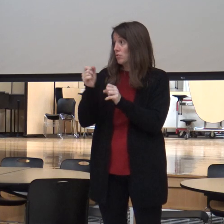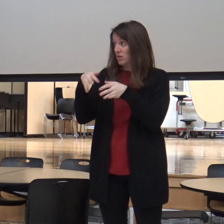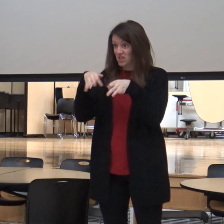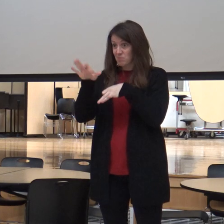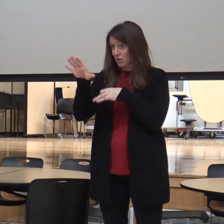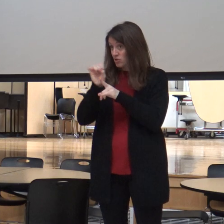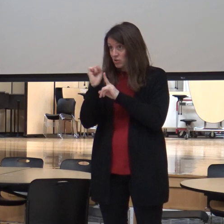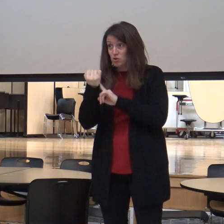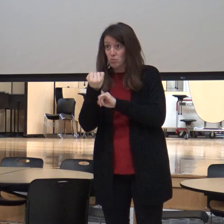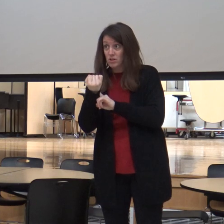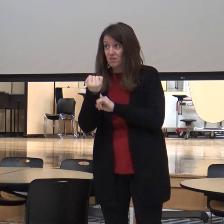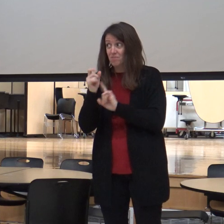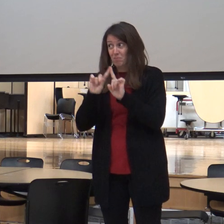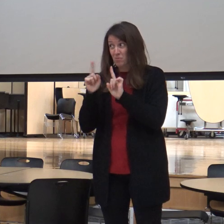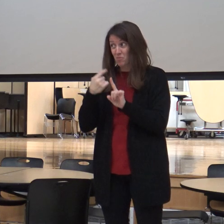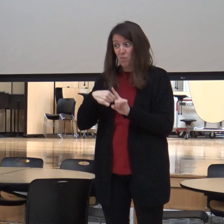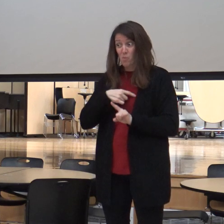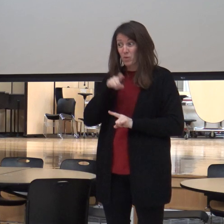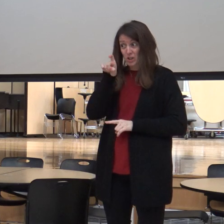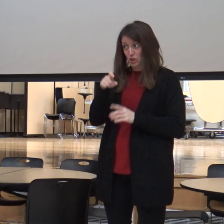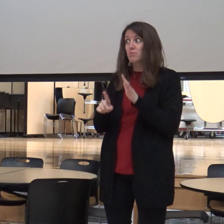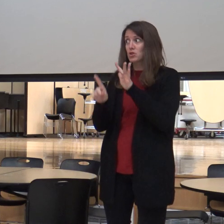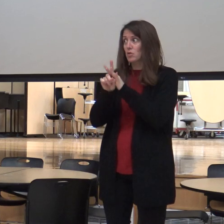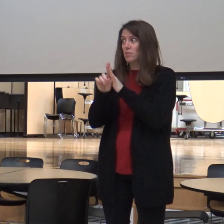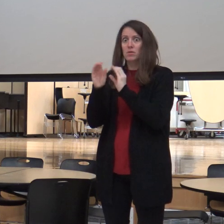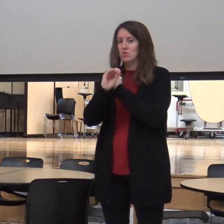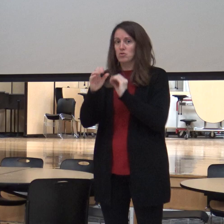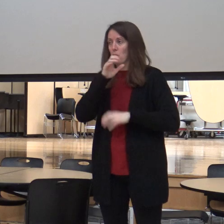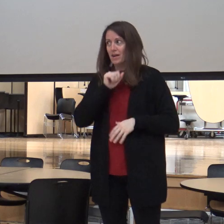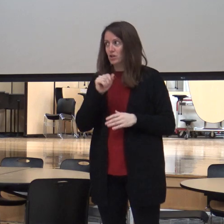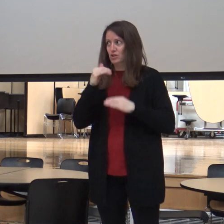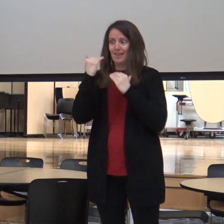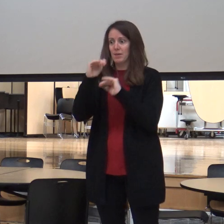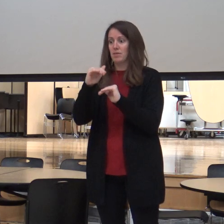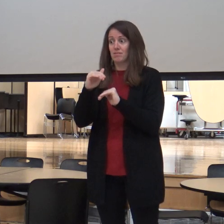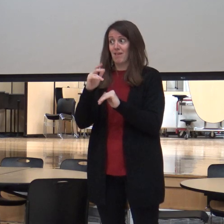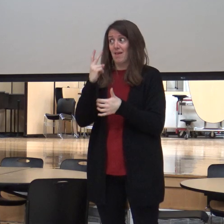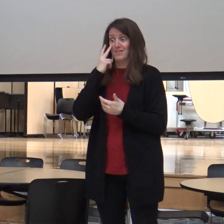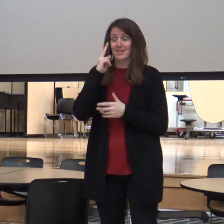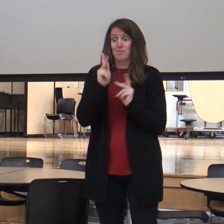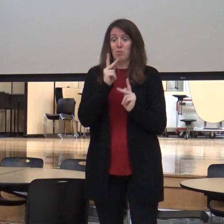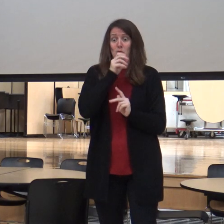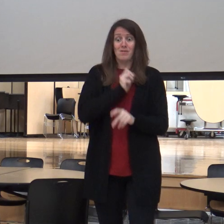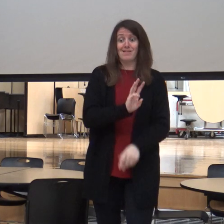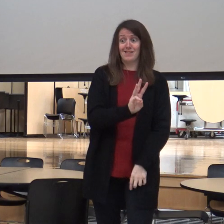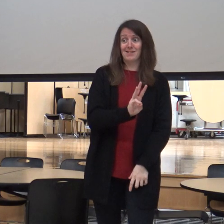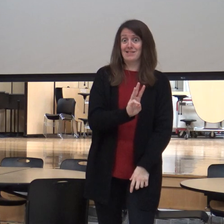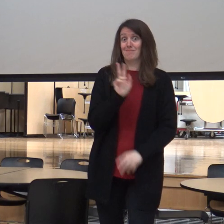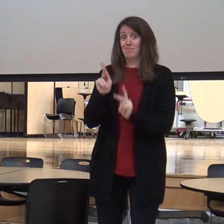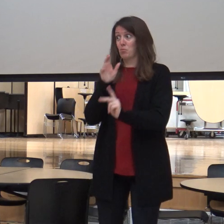but we should be showing up. And again, there's no age. We've seen six-year-olds, we've seen people in their 90s.